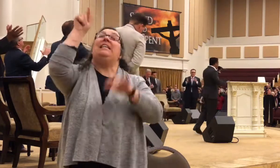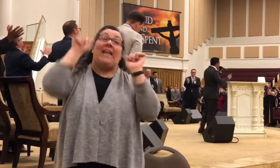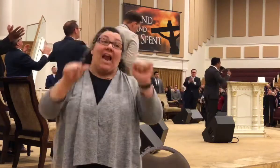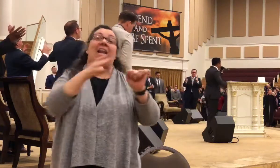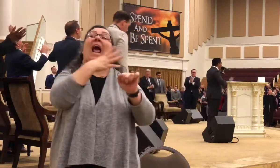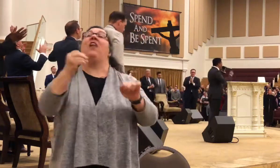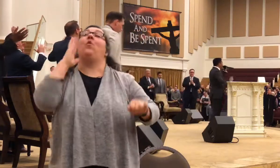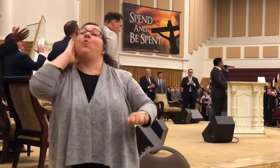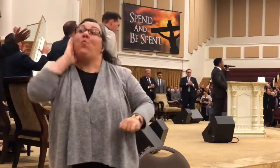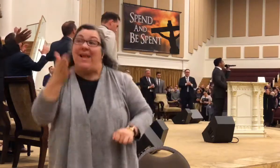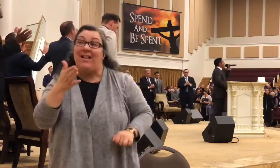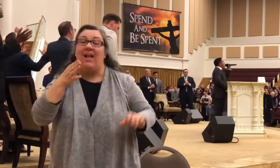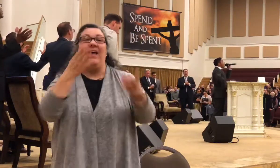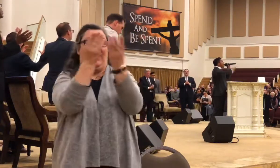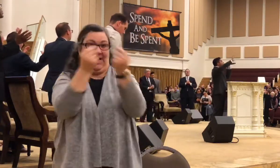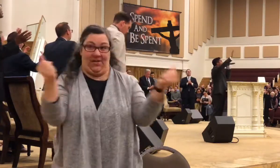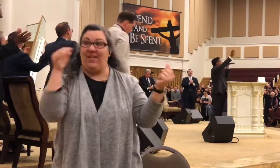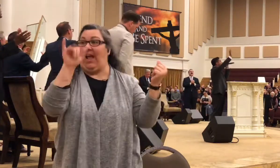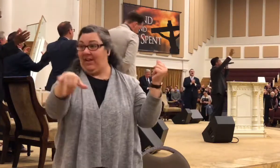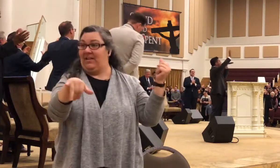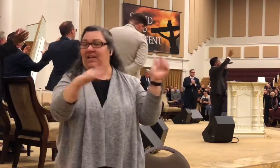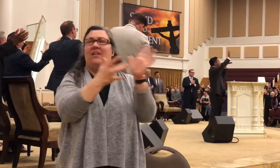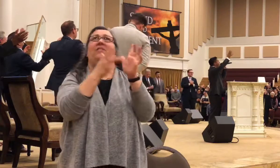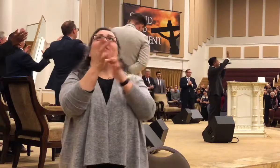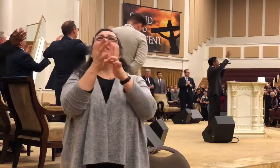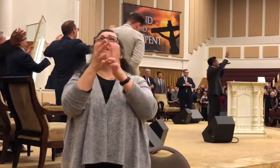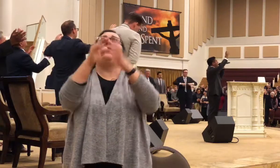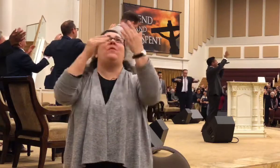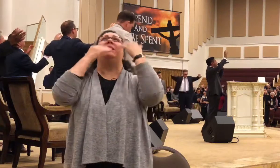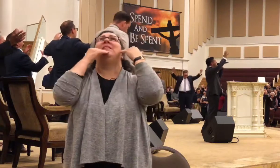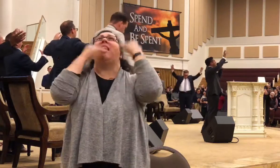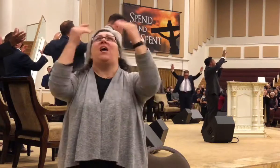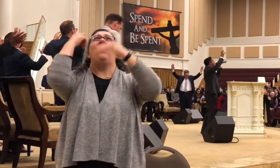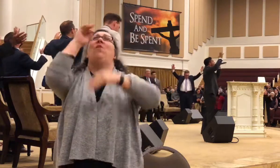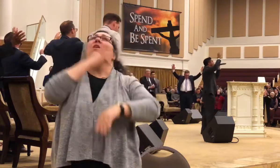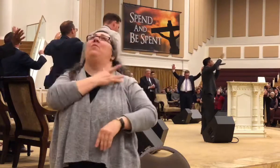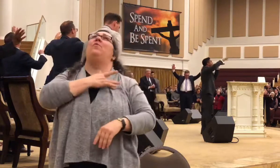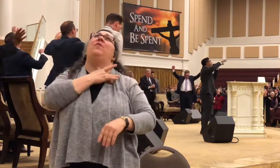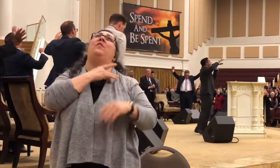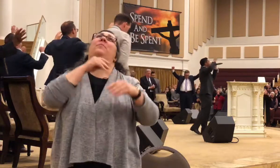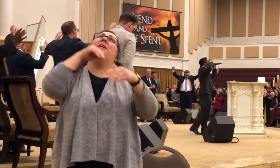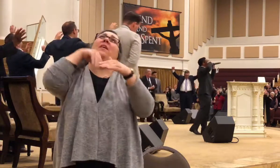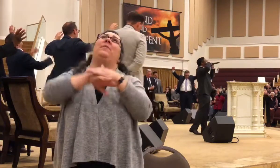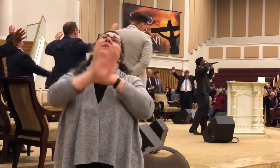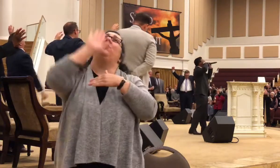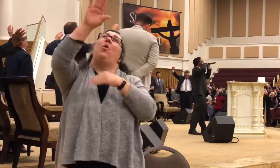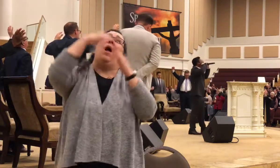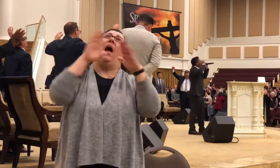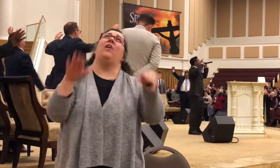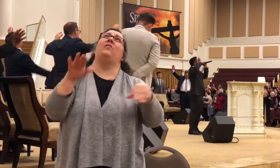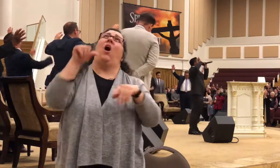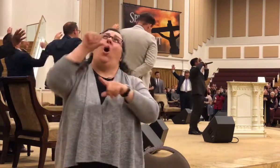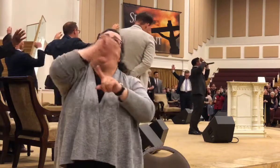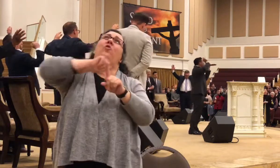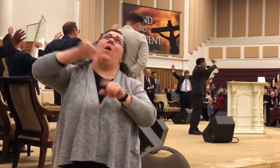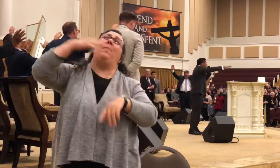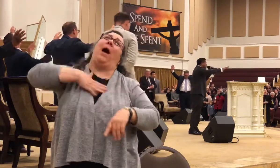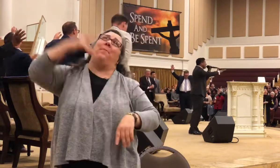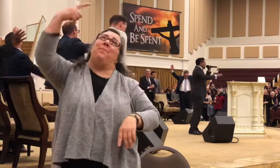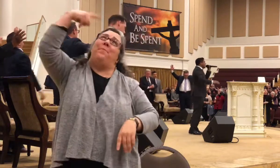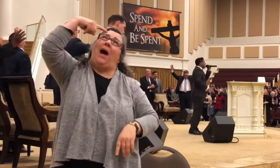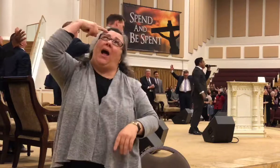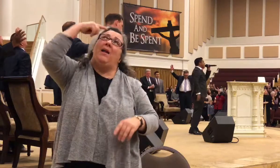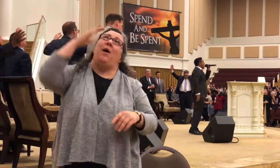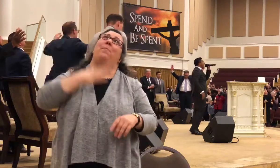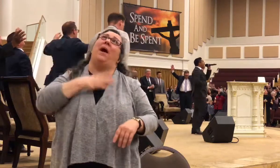will take care of that here today. Come on, Jesus, we thank you for the privilege to be in your house. Would you anoint my mind and would you